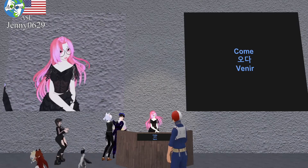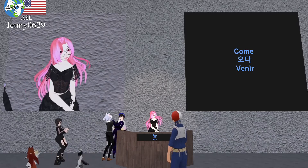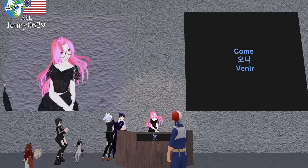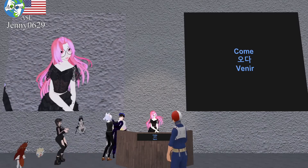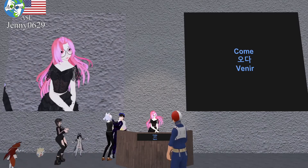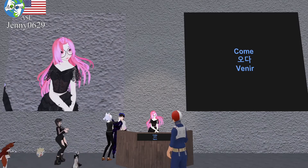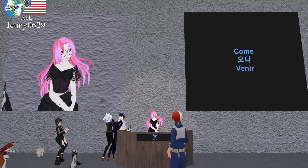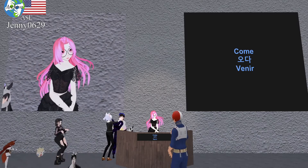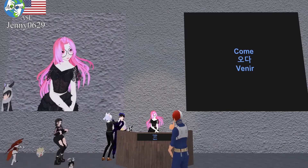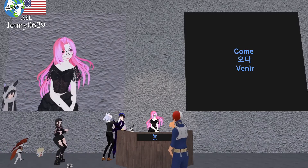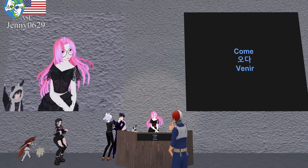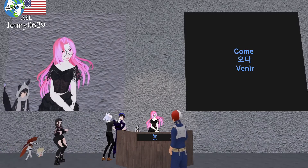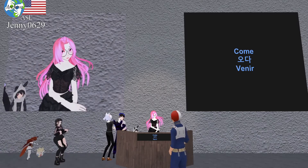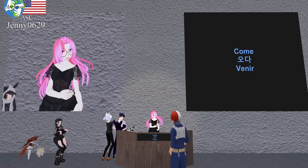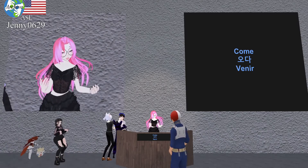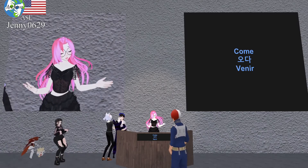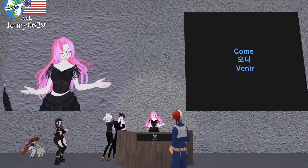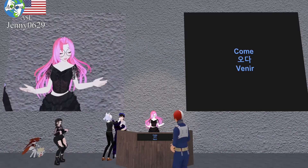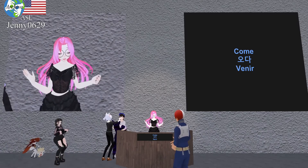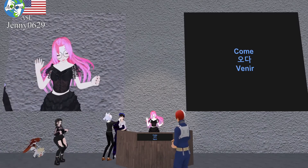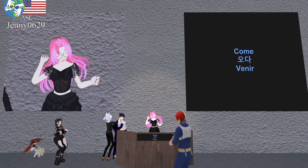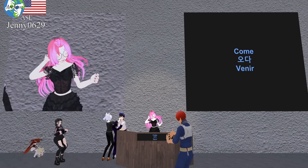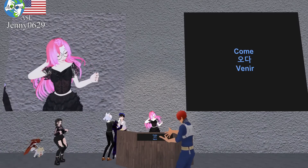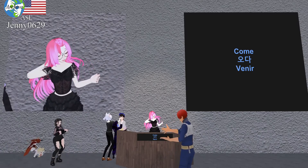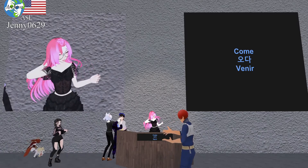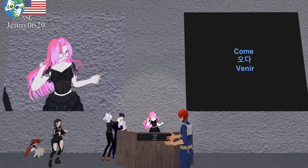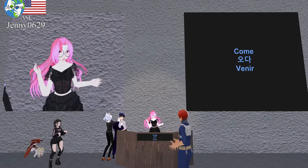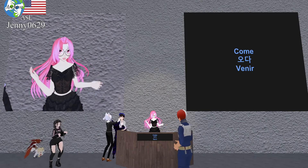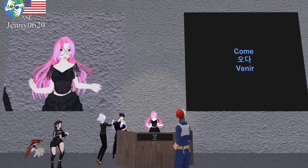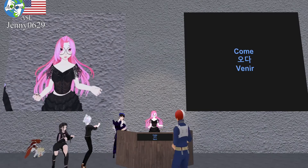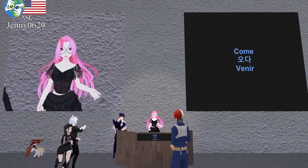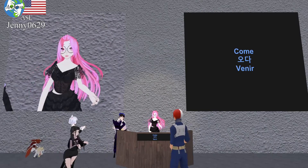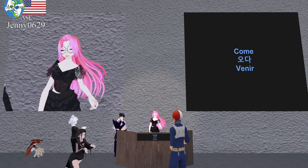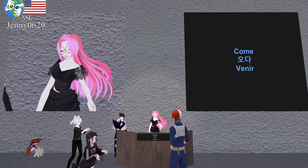Who can give sign names? Yay!